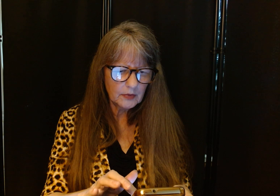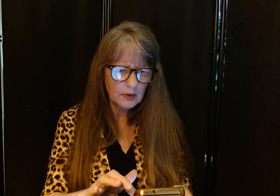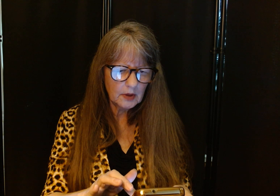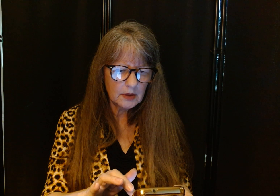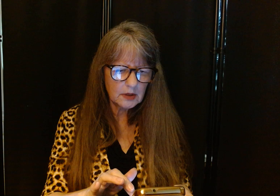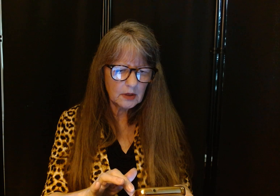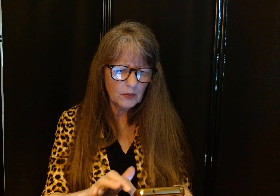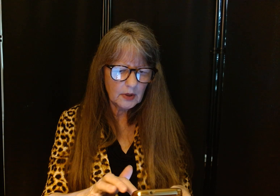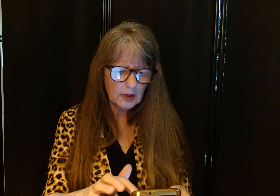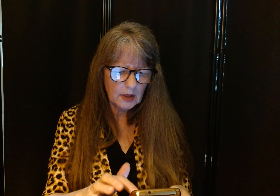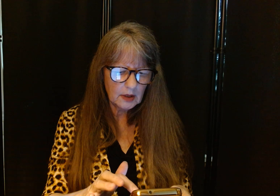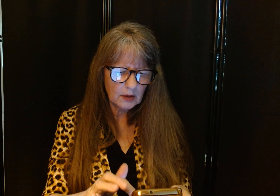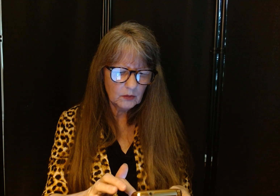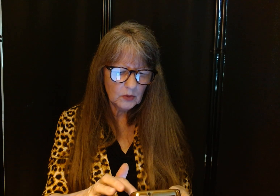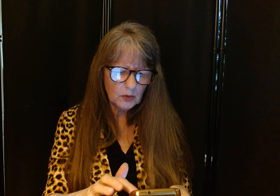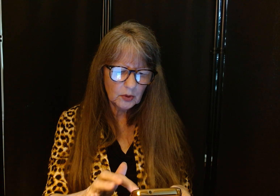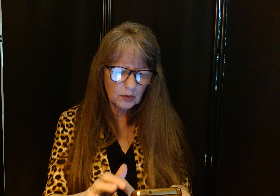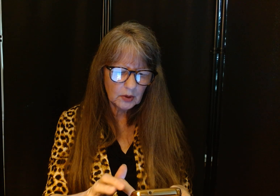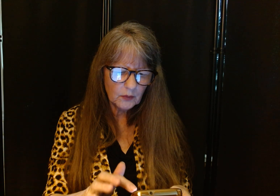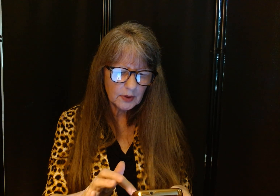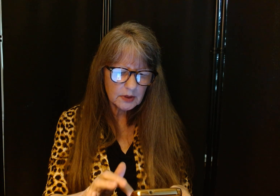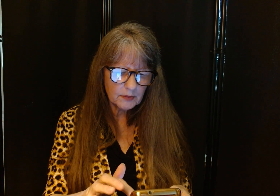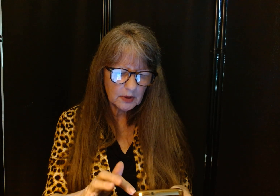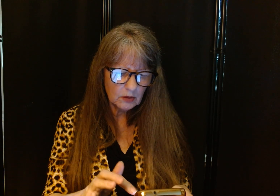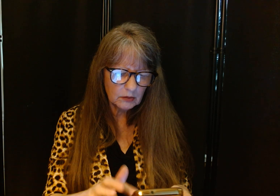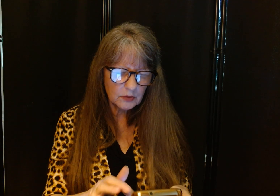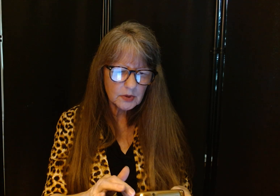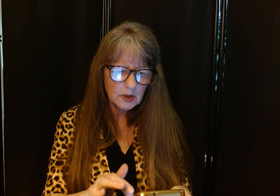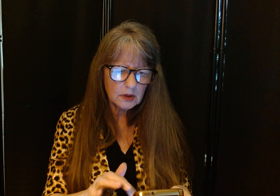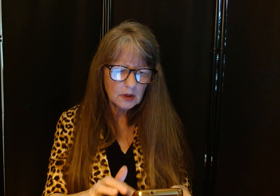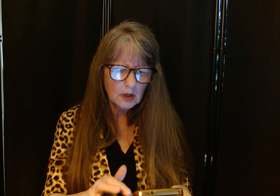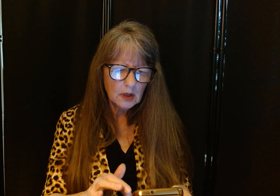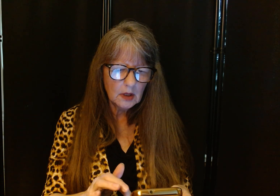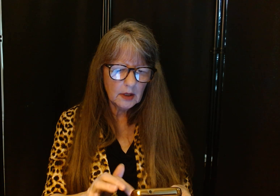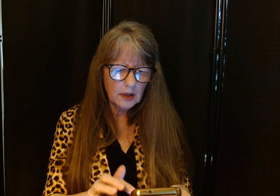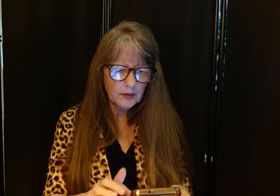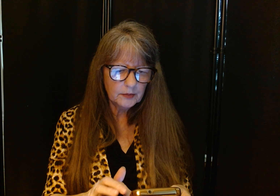let's see, what, when you're looking for something, you lose it. Oh